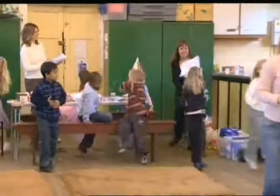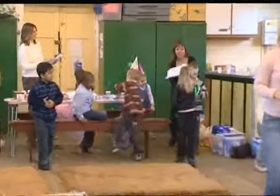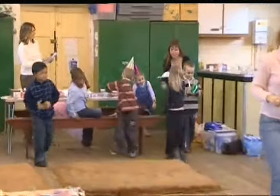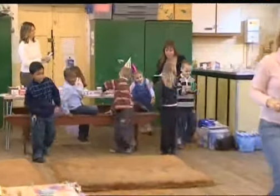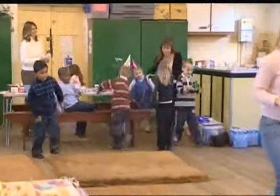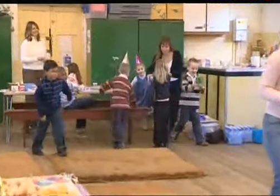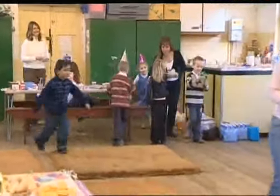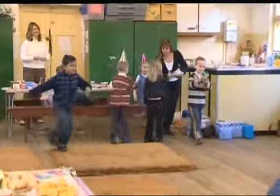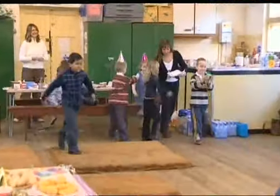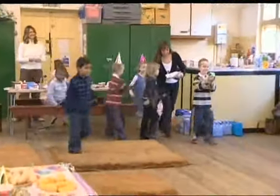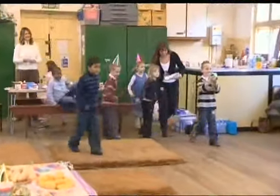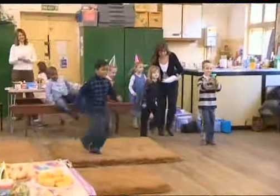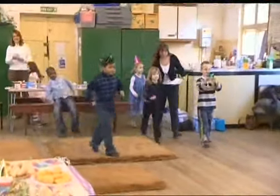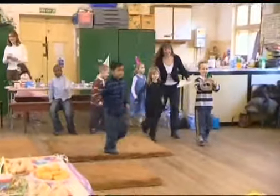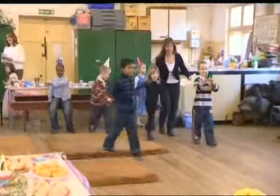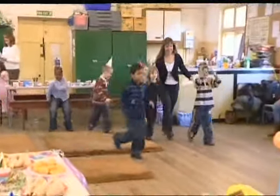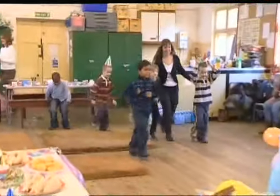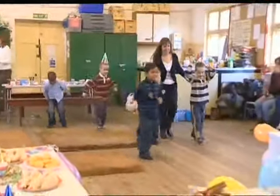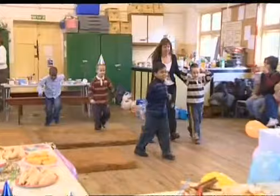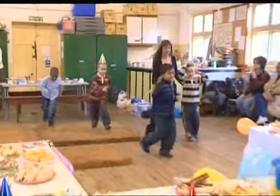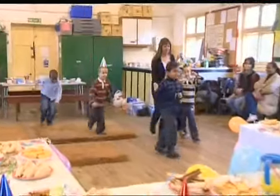Come on, everyone! Time to eat!